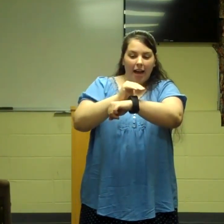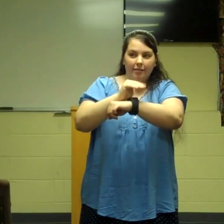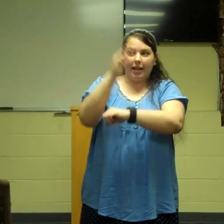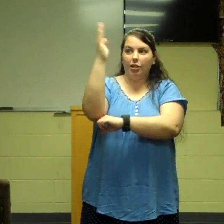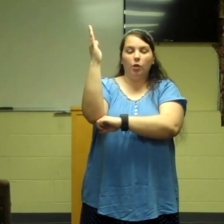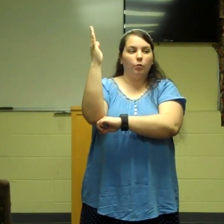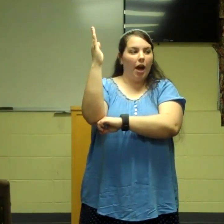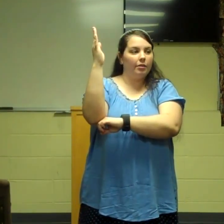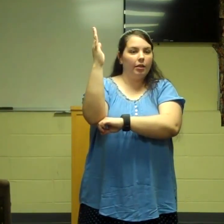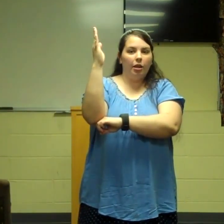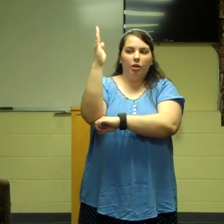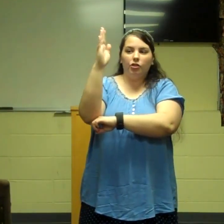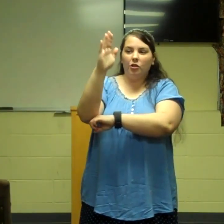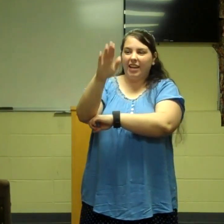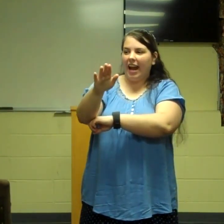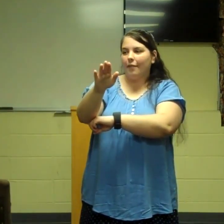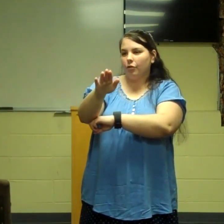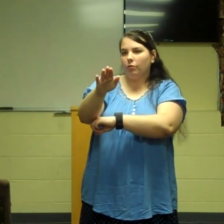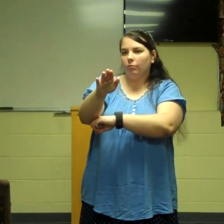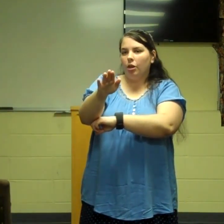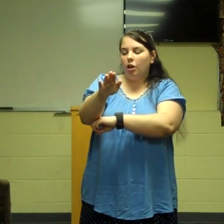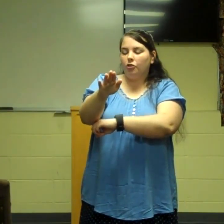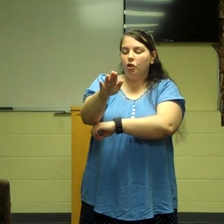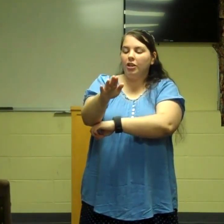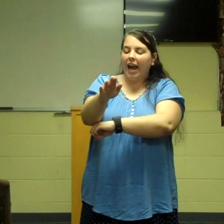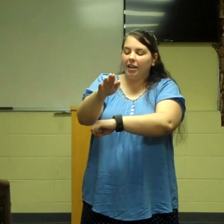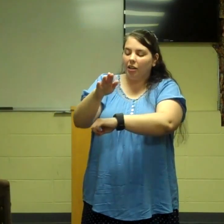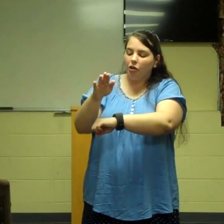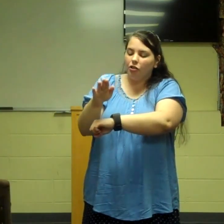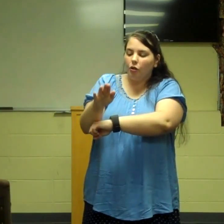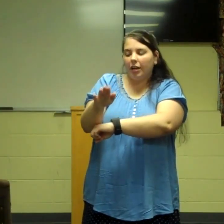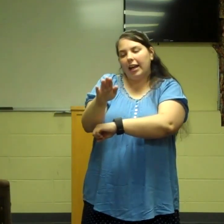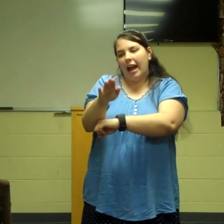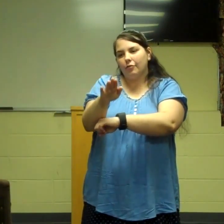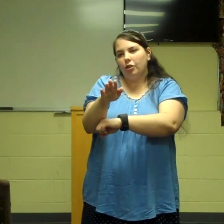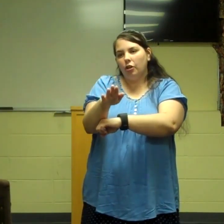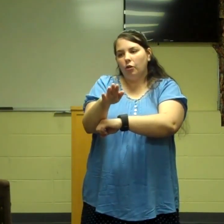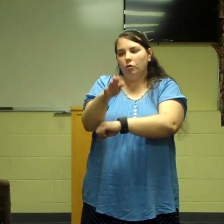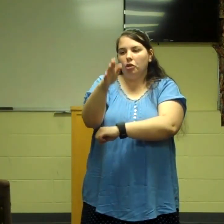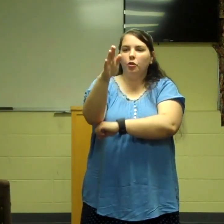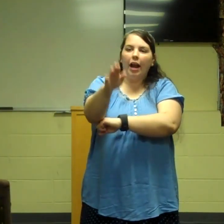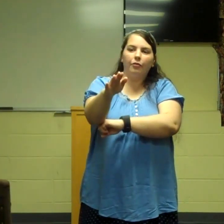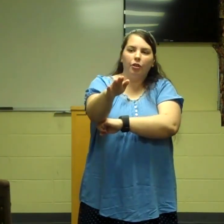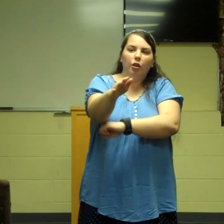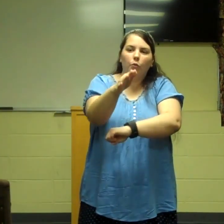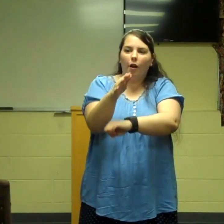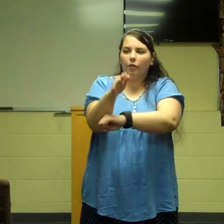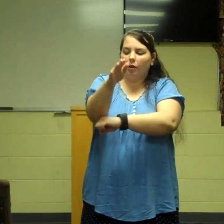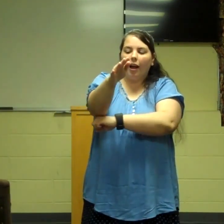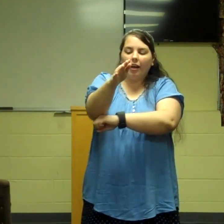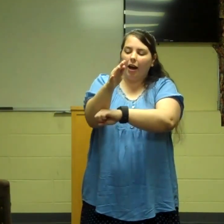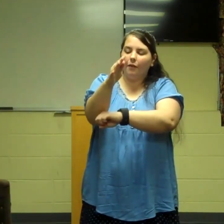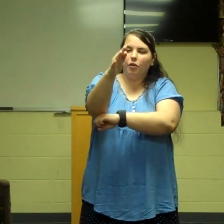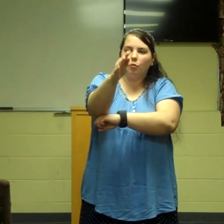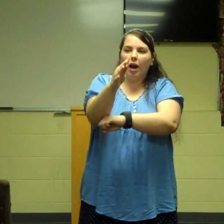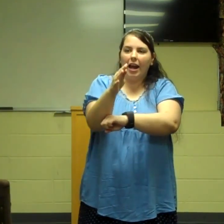night and noon, right? So it's kind of afternoon. So you could do it kind of afternoon, you can do it afternoon, wherever, like, however your right